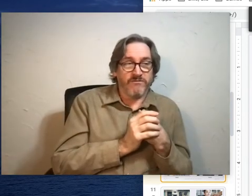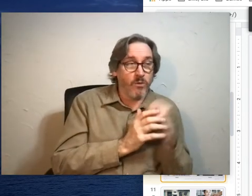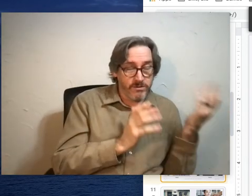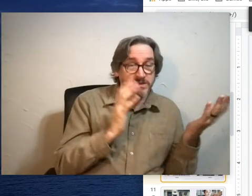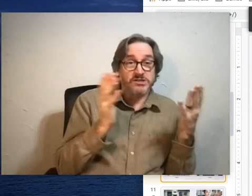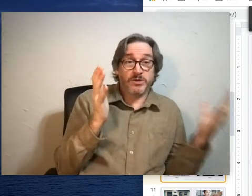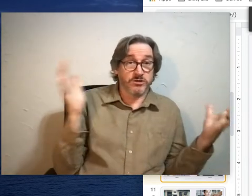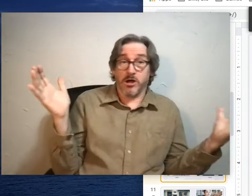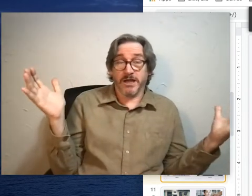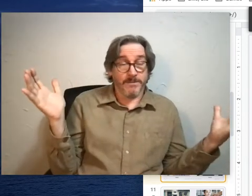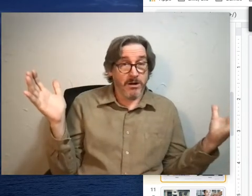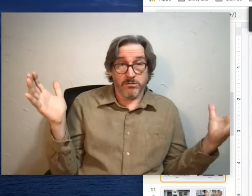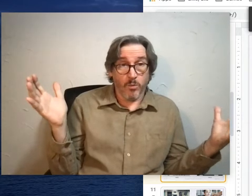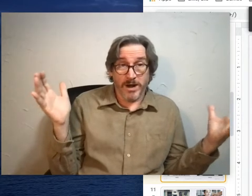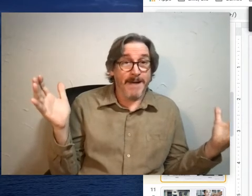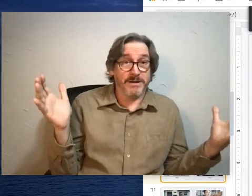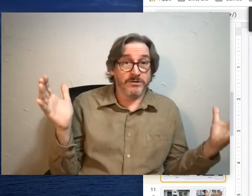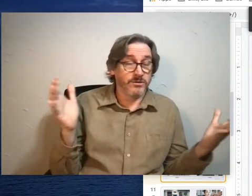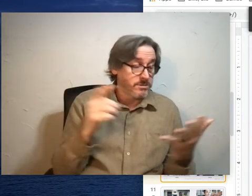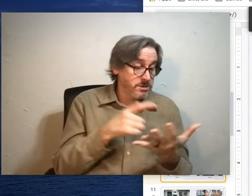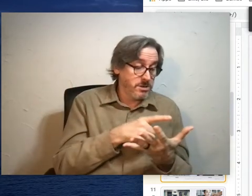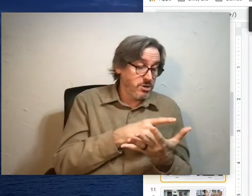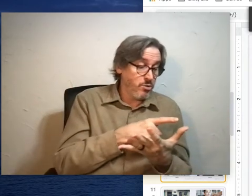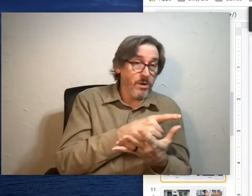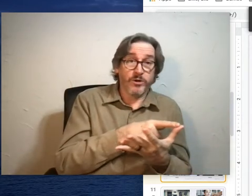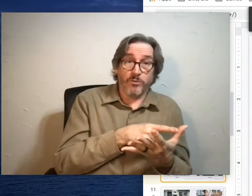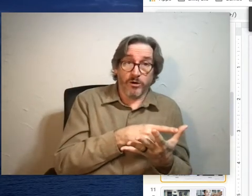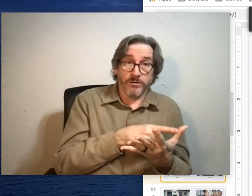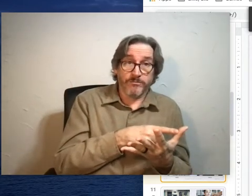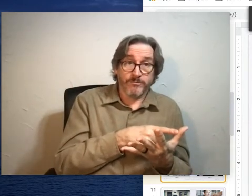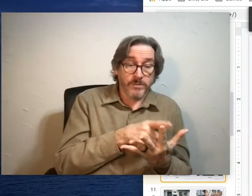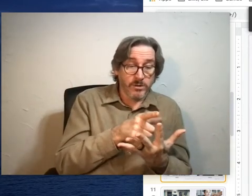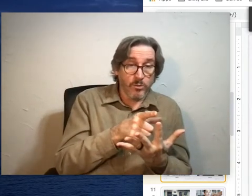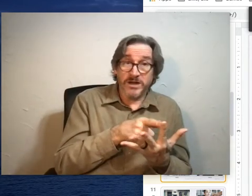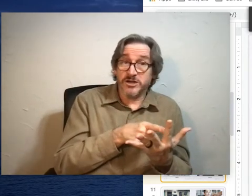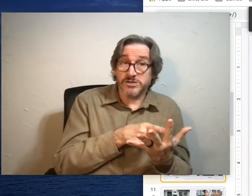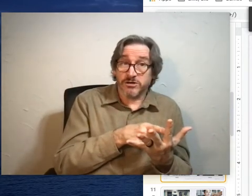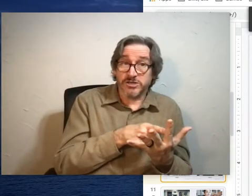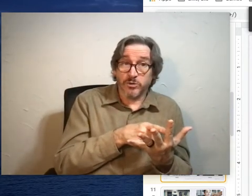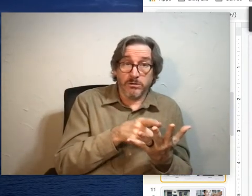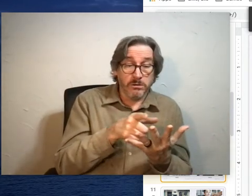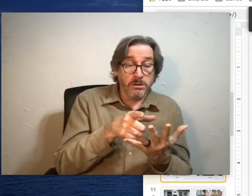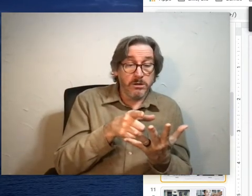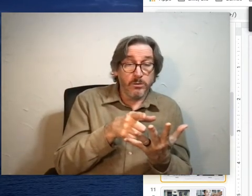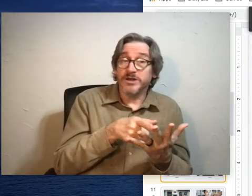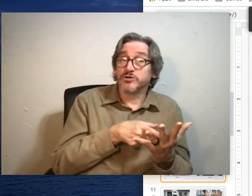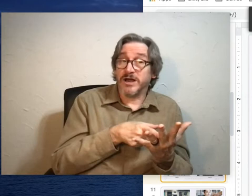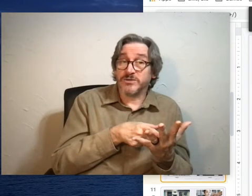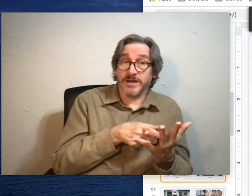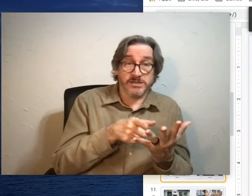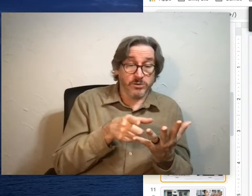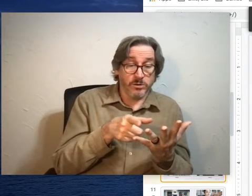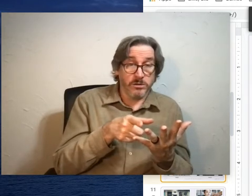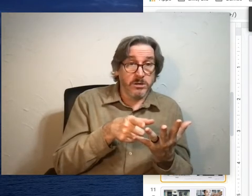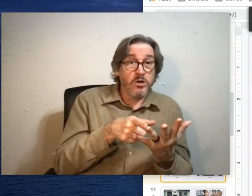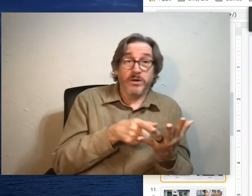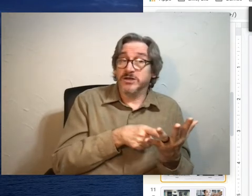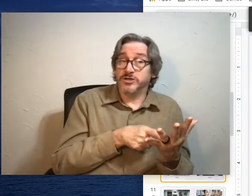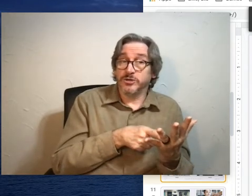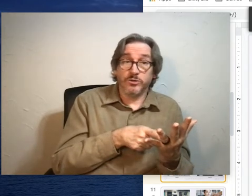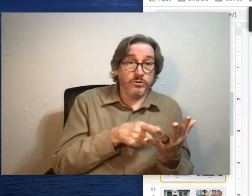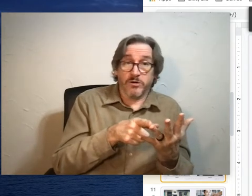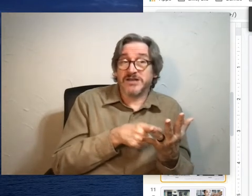your life. What are the things when you're talking about what happened? When were you born? When did you start school? When did you graduate high school?